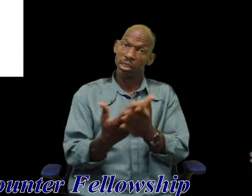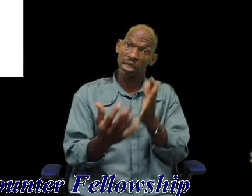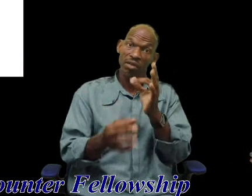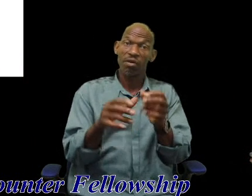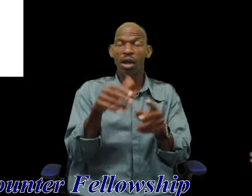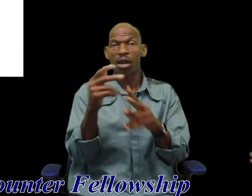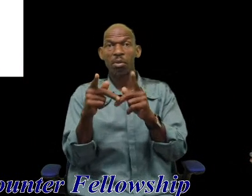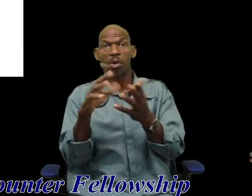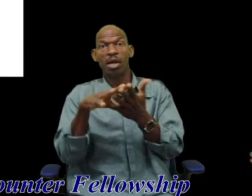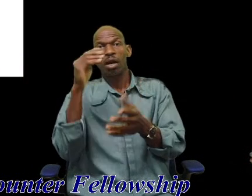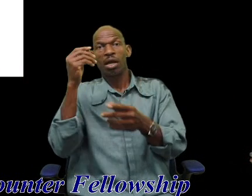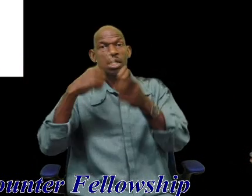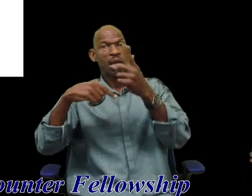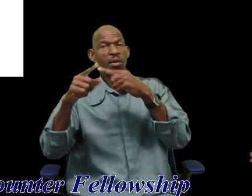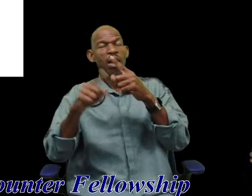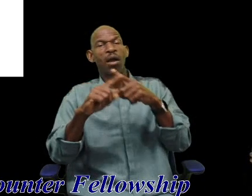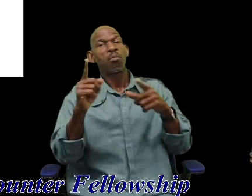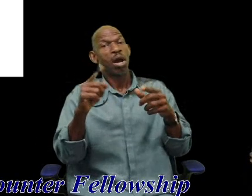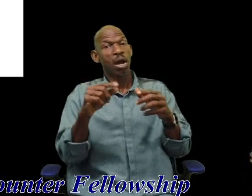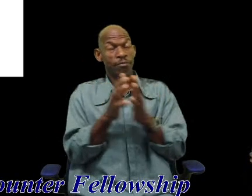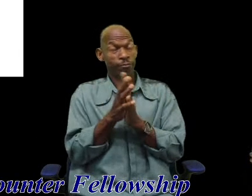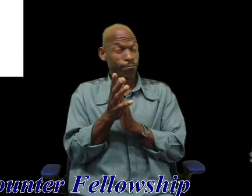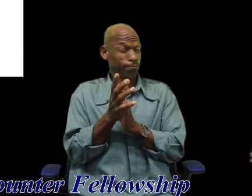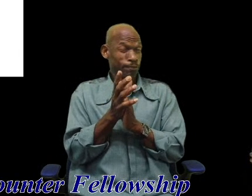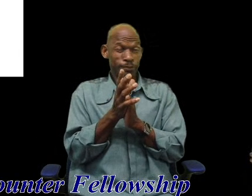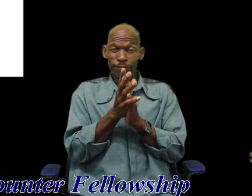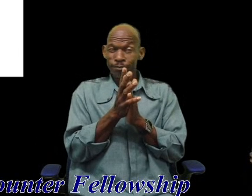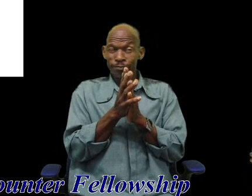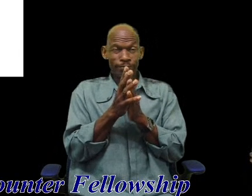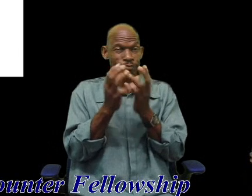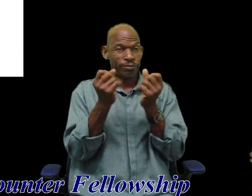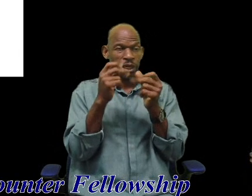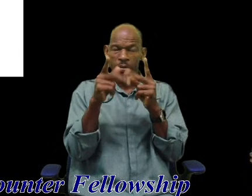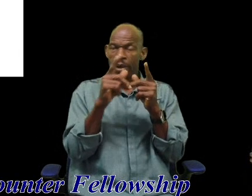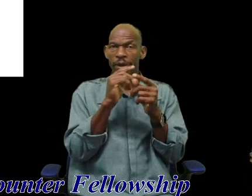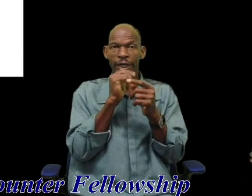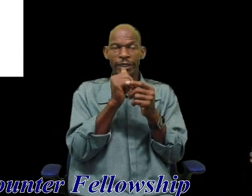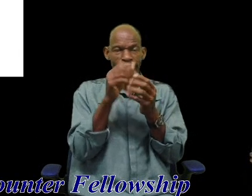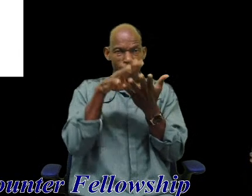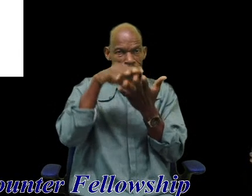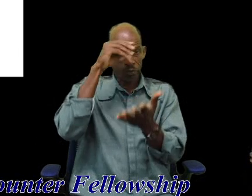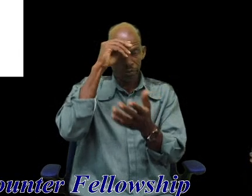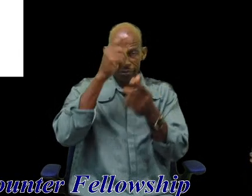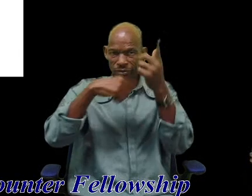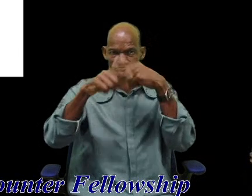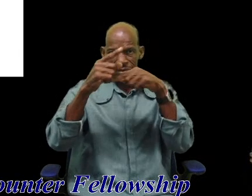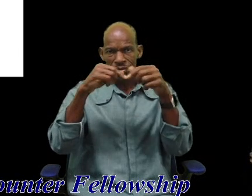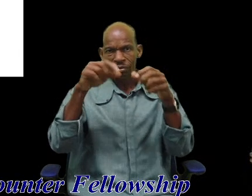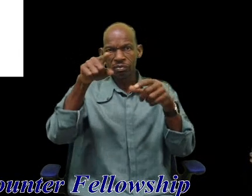hearing persons, you as a deaf person must know English so that you can be